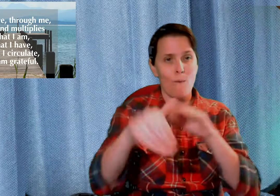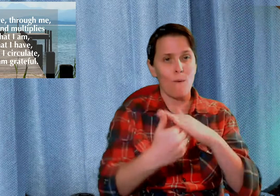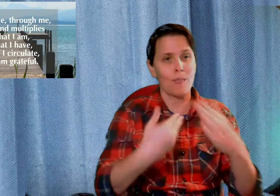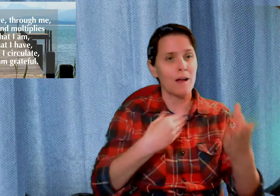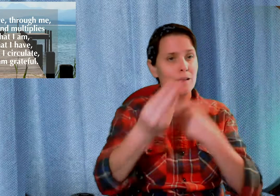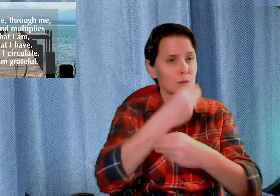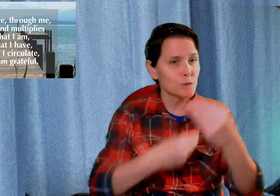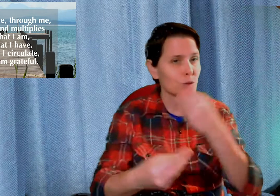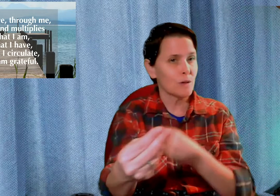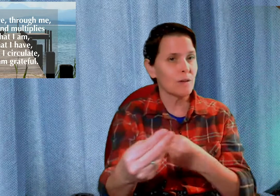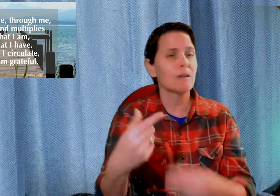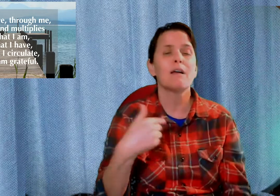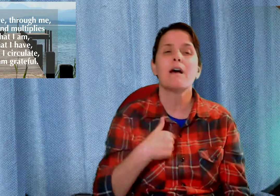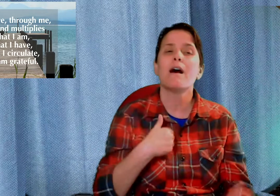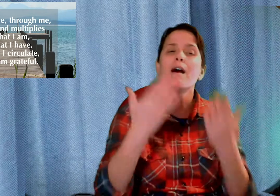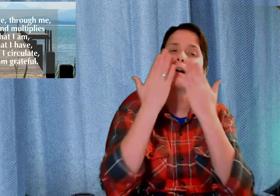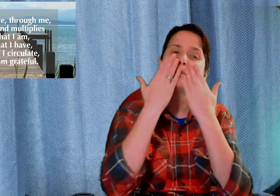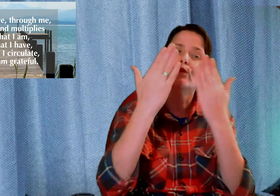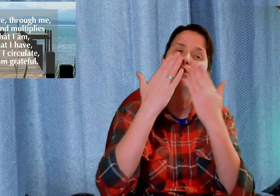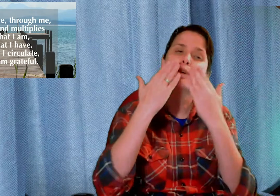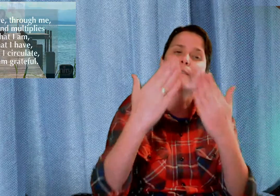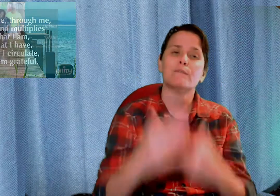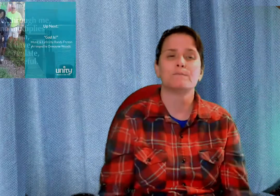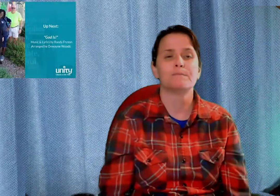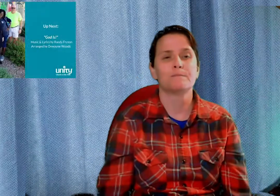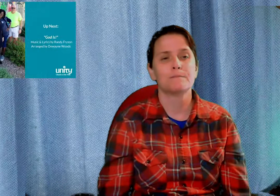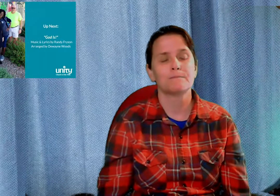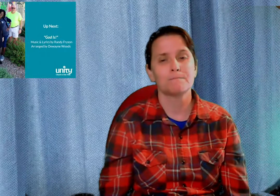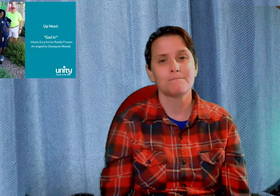and I am grateful.